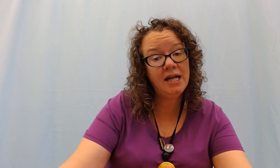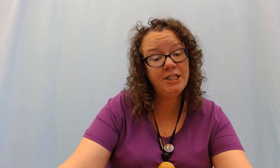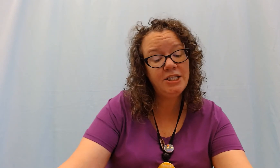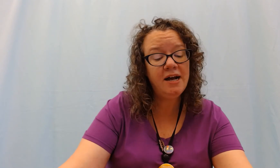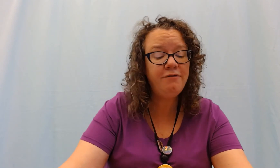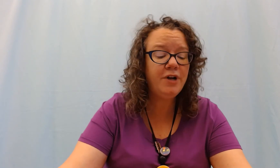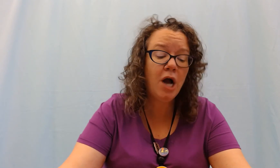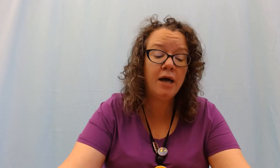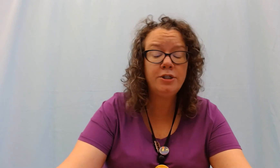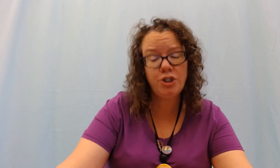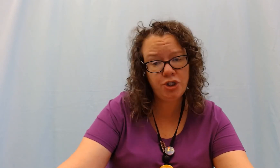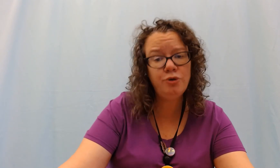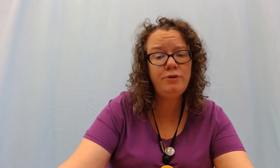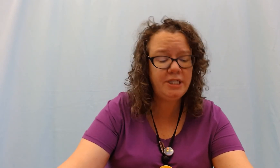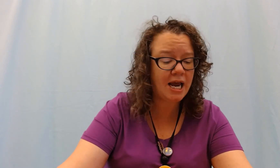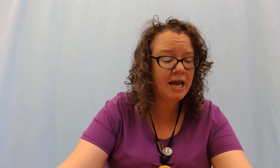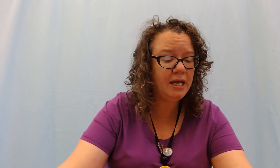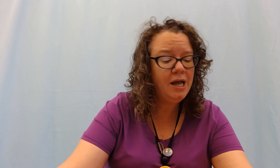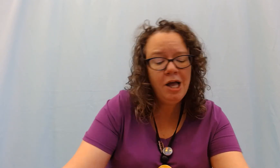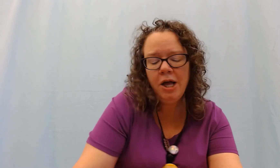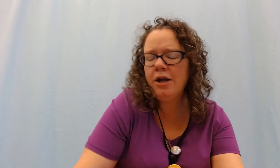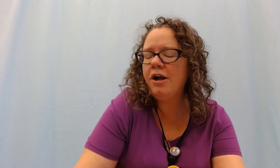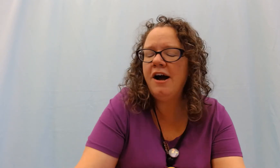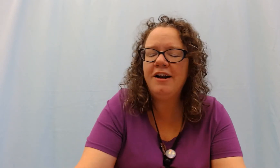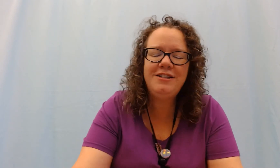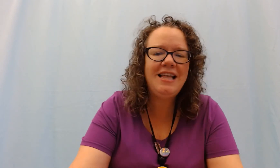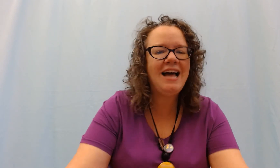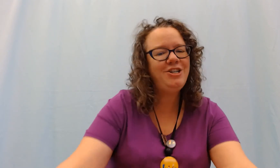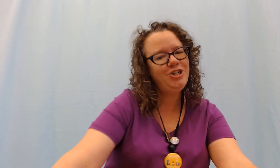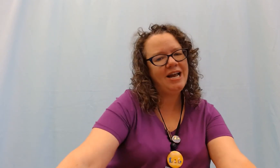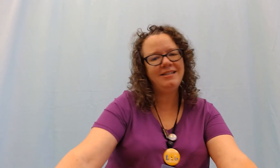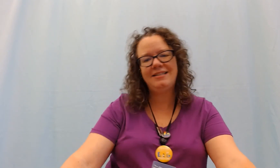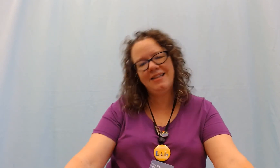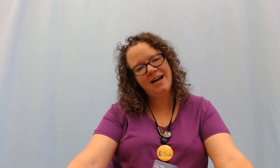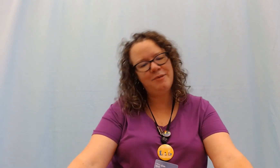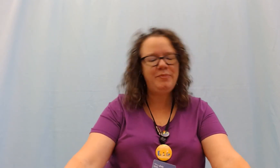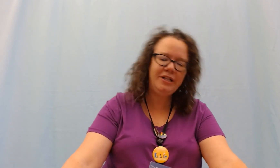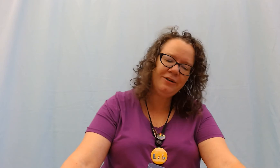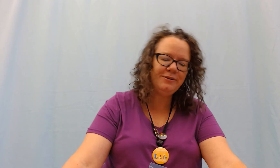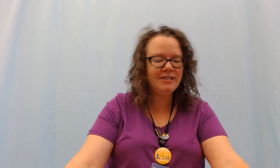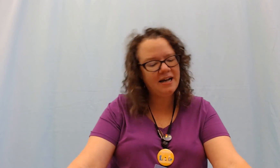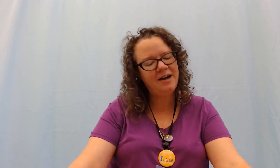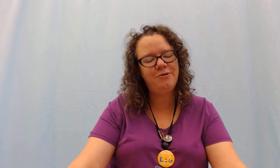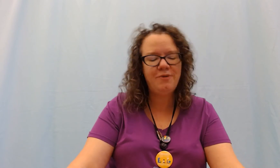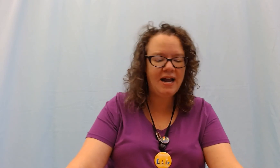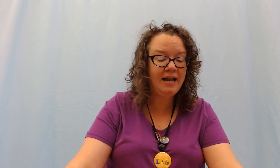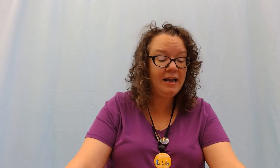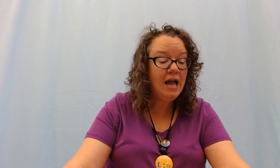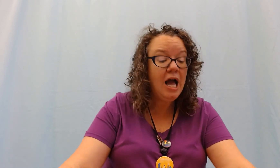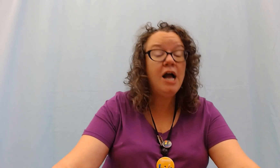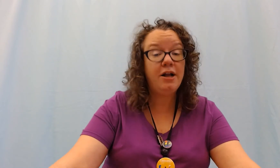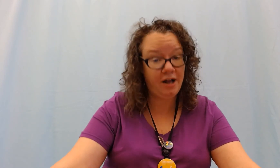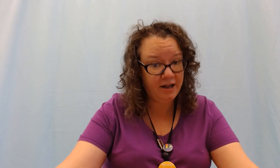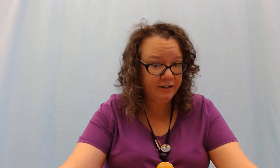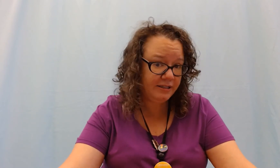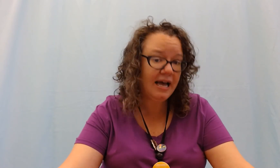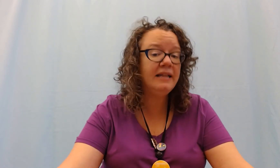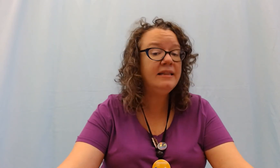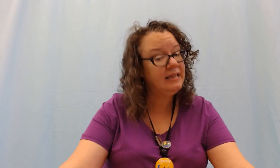lots of cuddles today. Cuddles that chase the blues away. Cuddles that